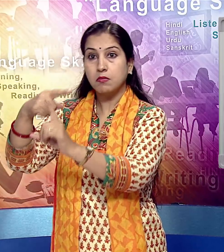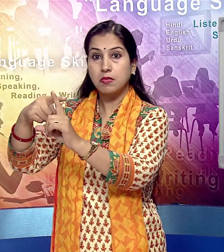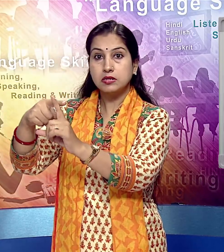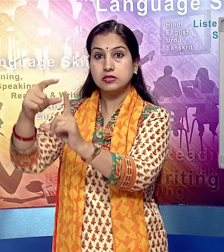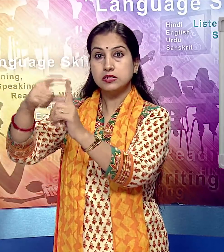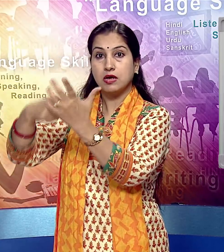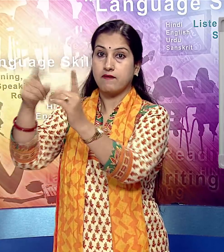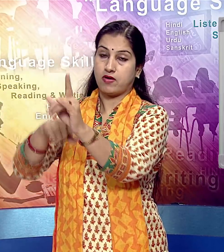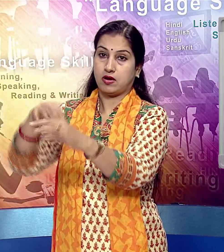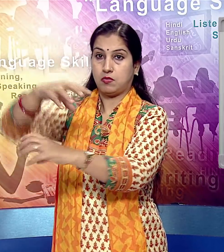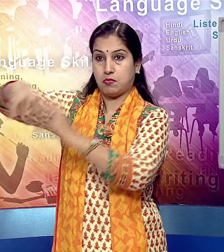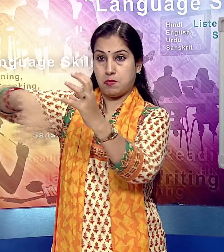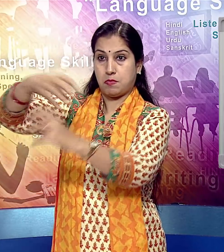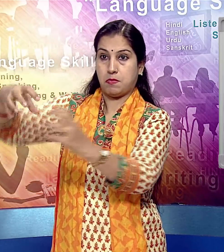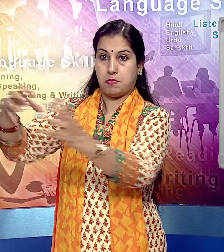heat together combined.